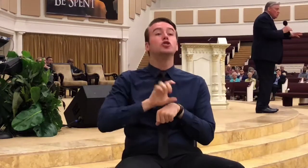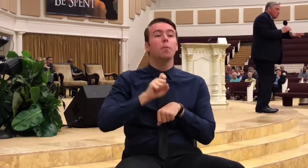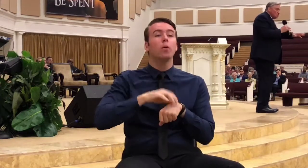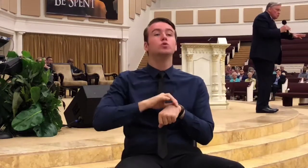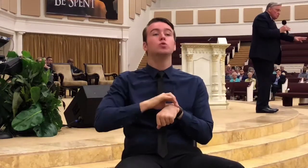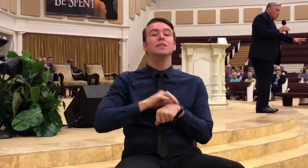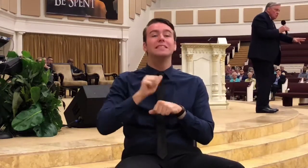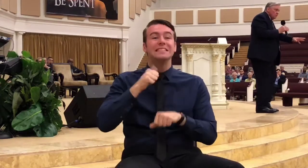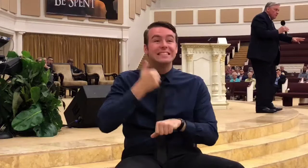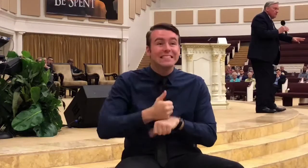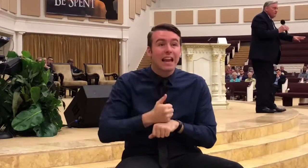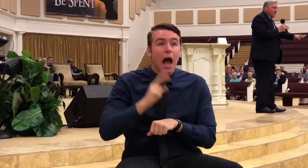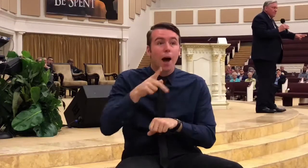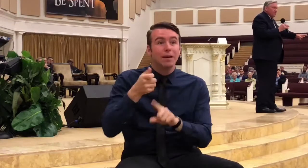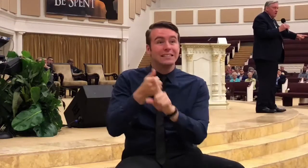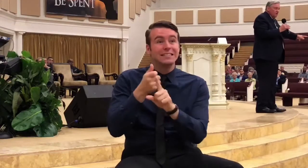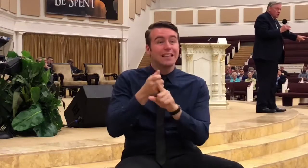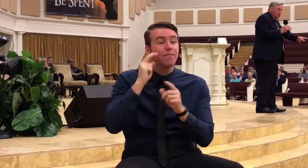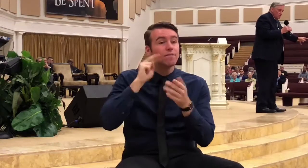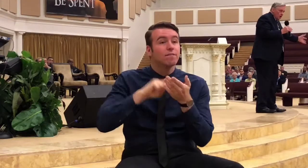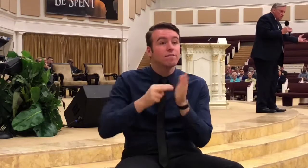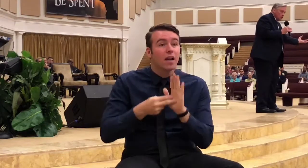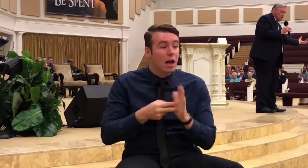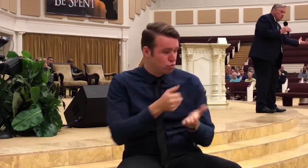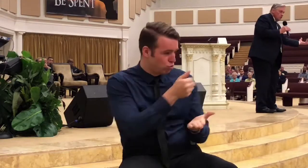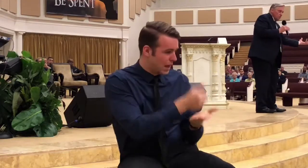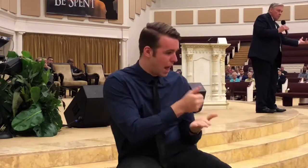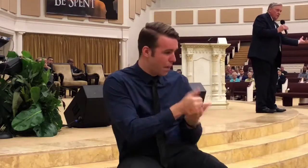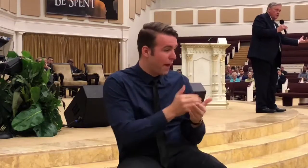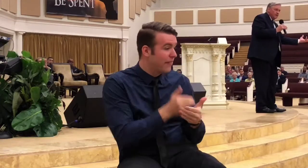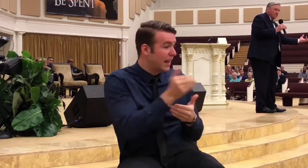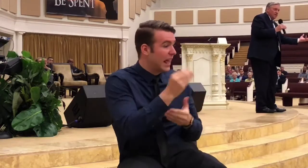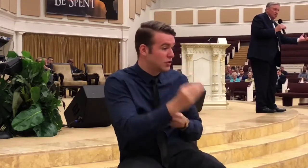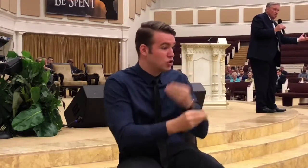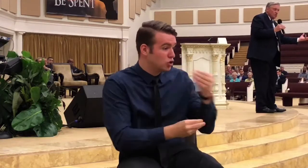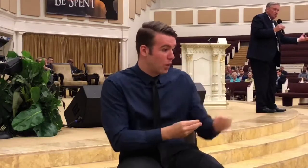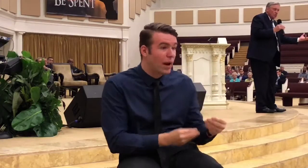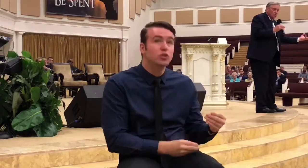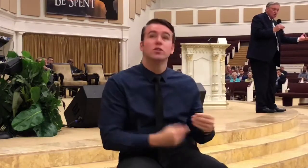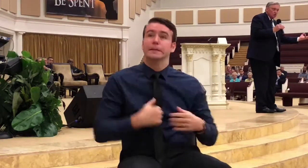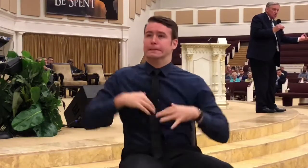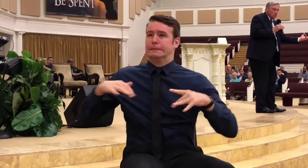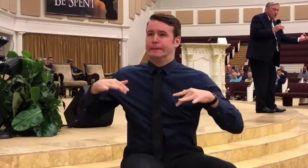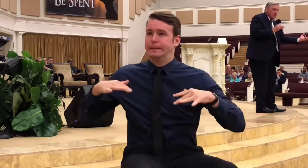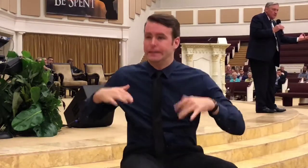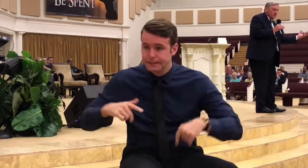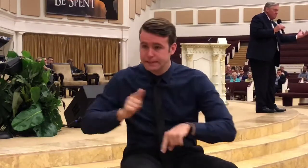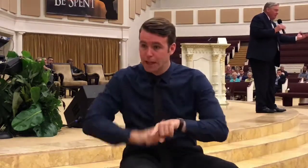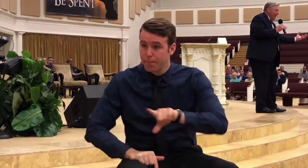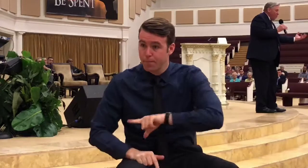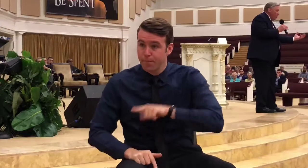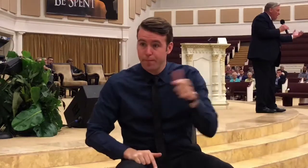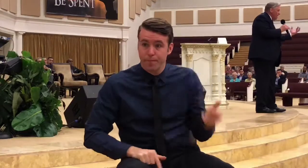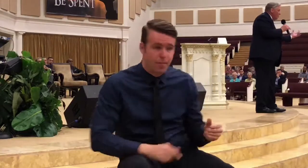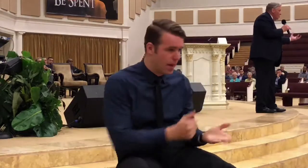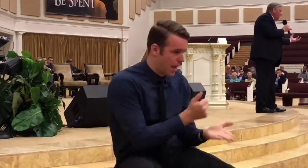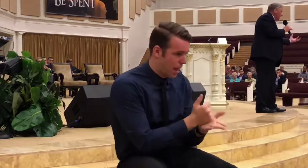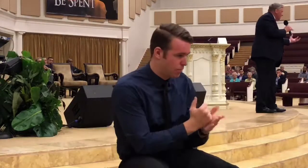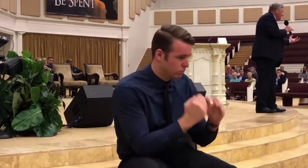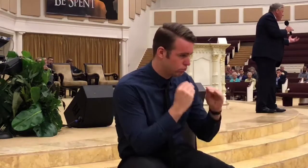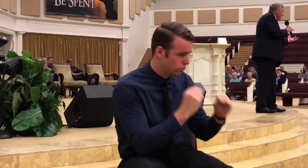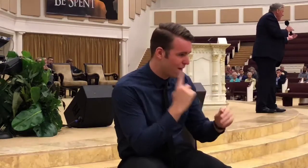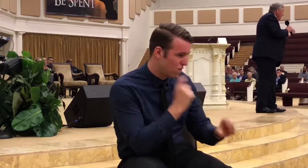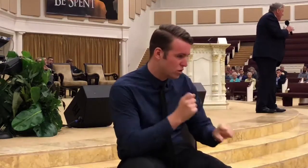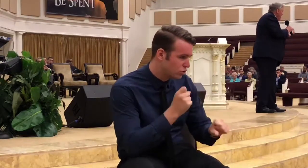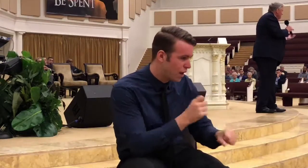up to serve the upcoming generation, to bring them into strength and power and